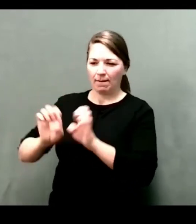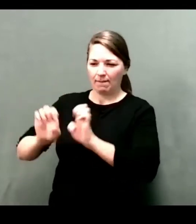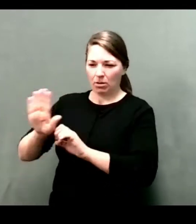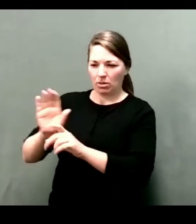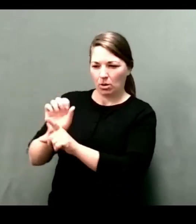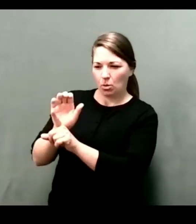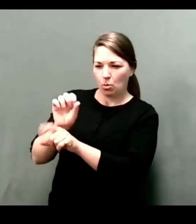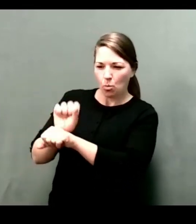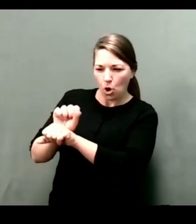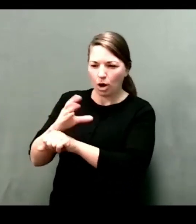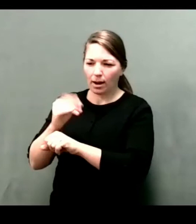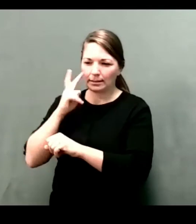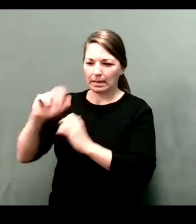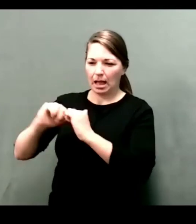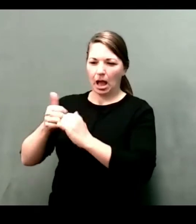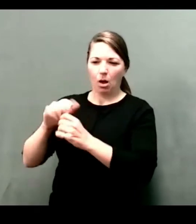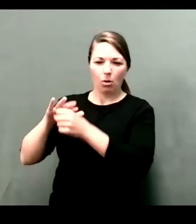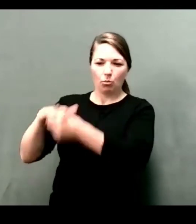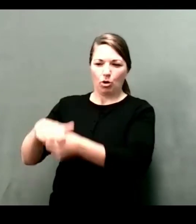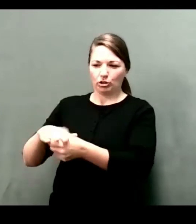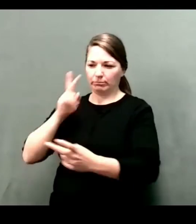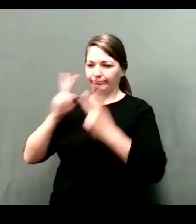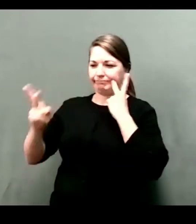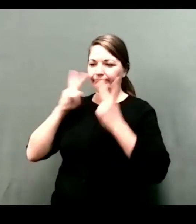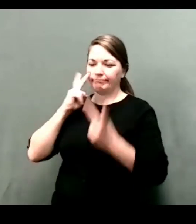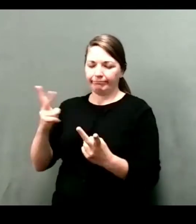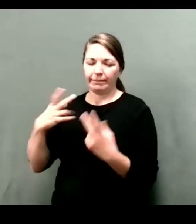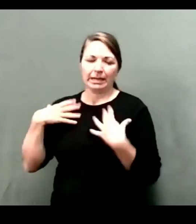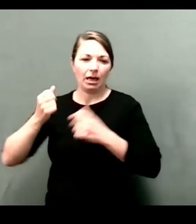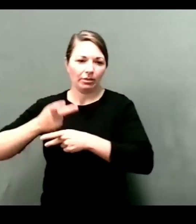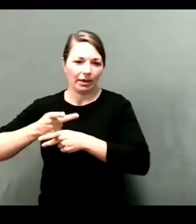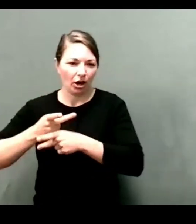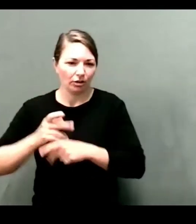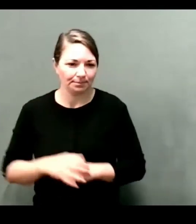of oppression present in healthcare in particular.